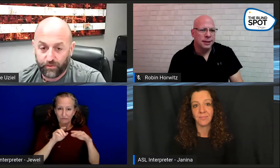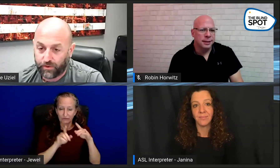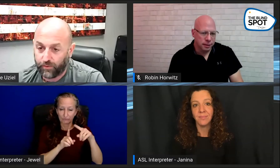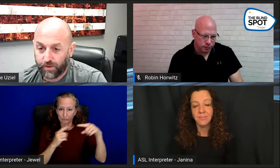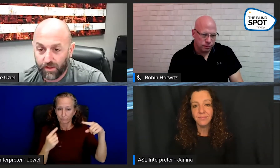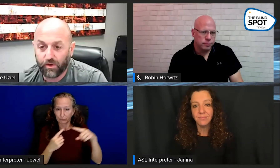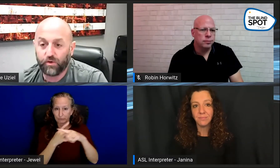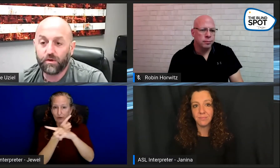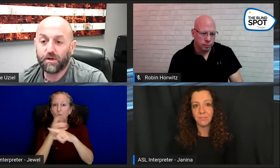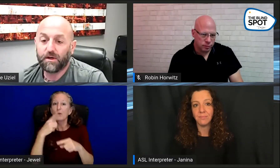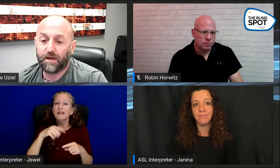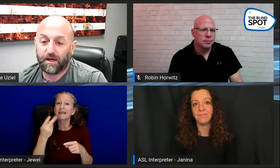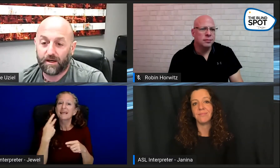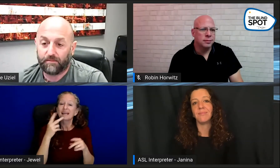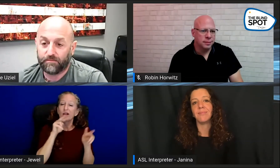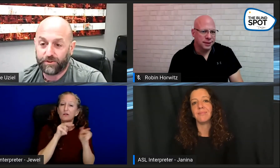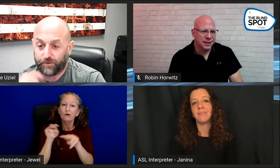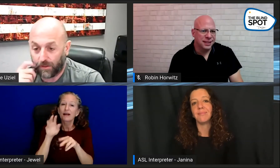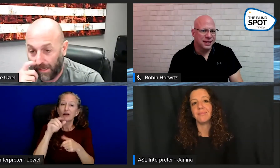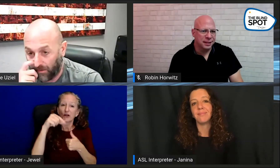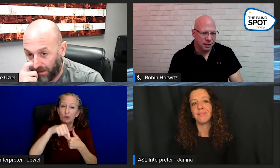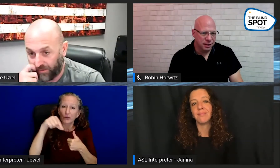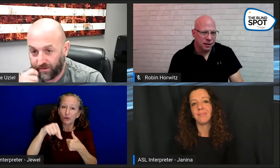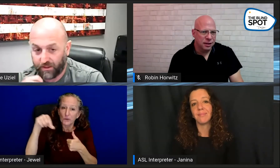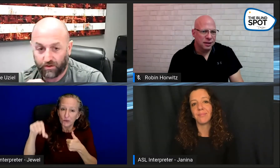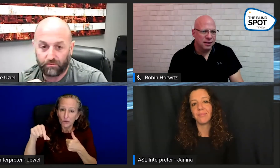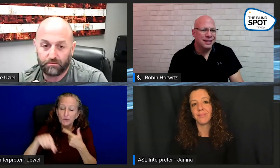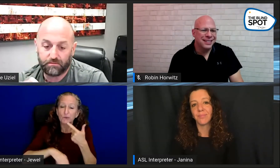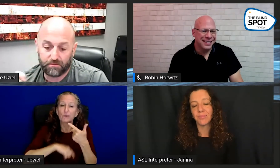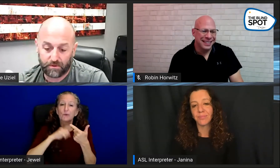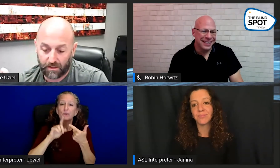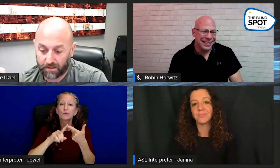with the QQQ. We do a lot with,